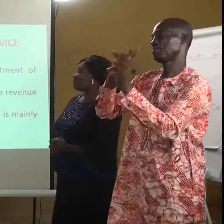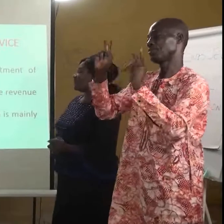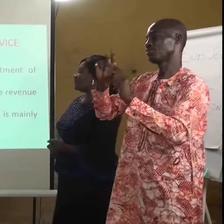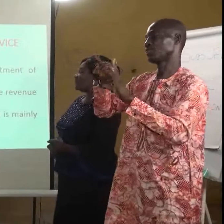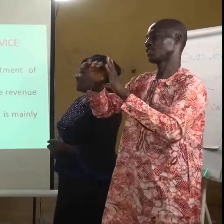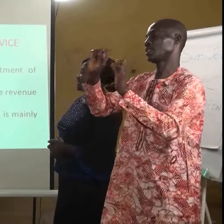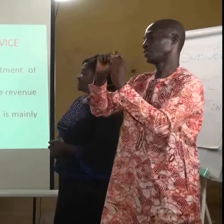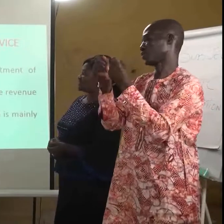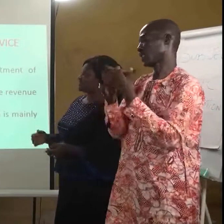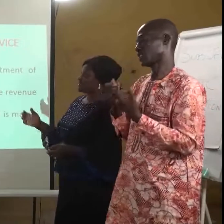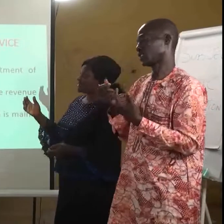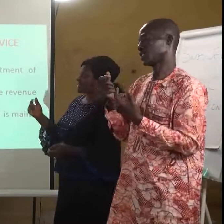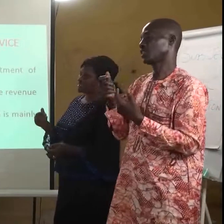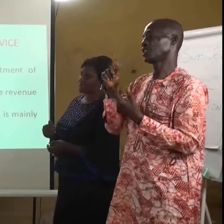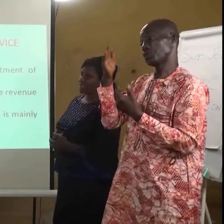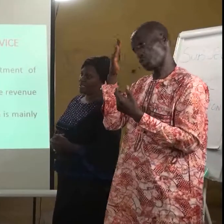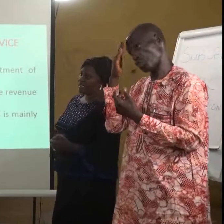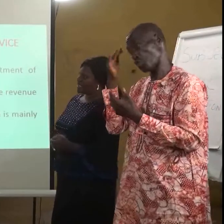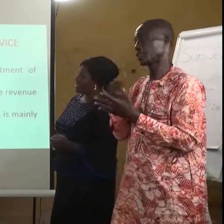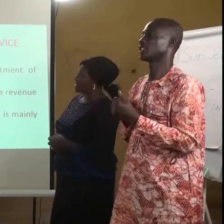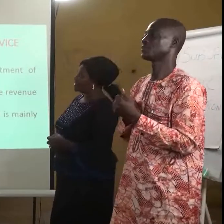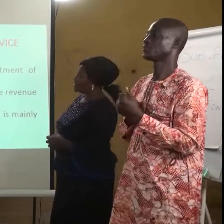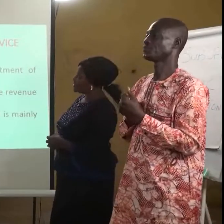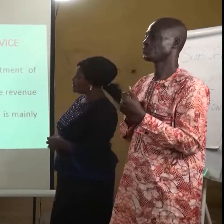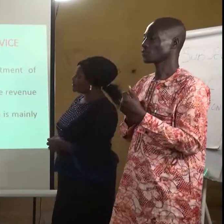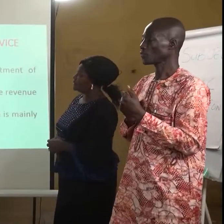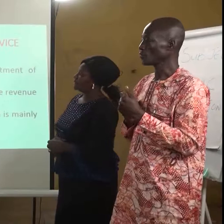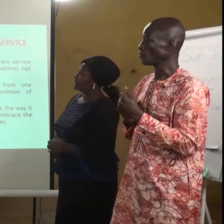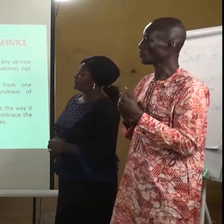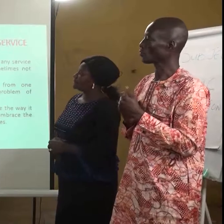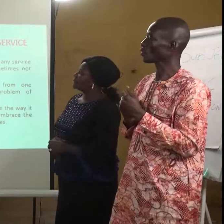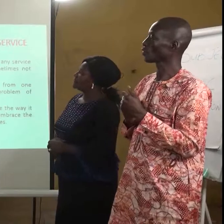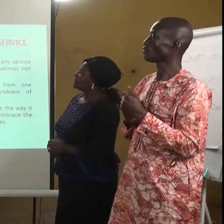I will not overflog that because I've already explained it to you.